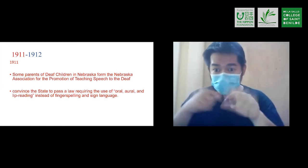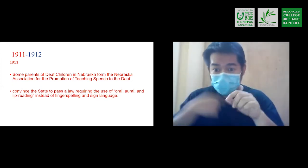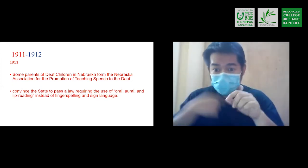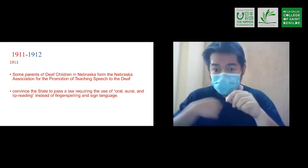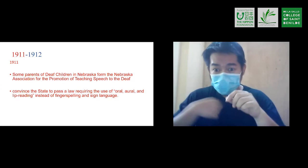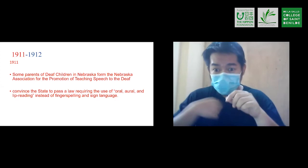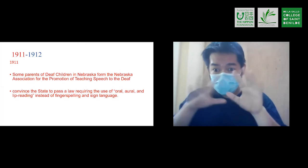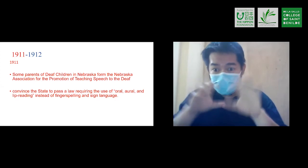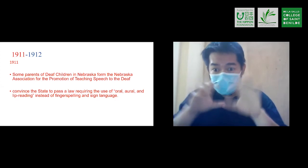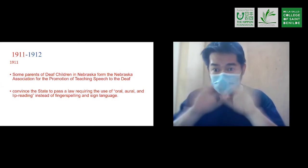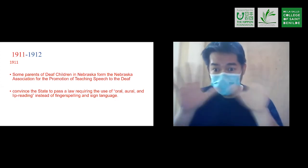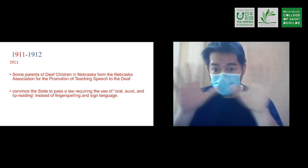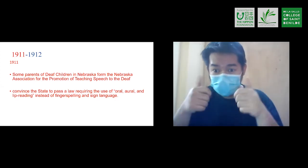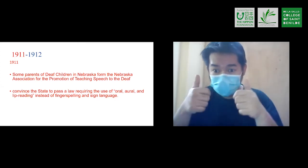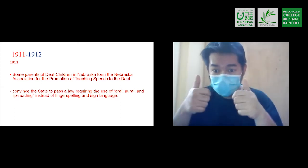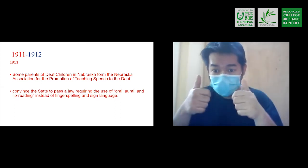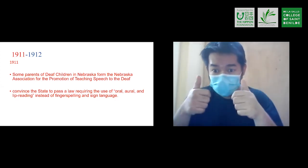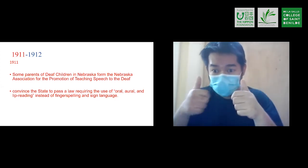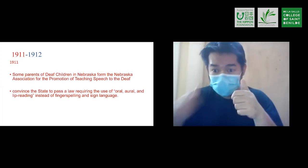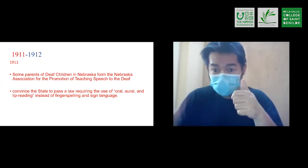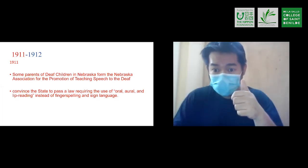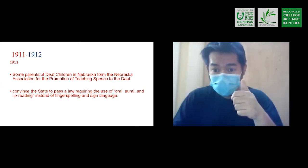Can you see me? Is it frozen?